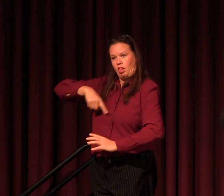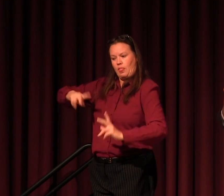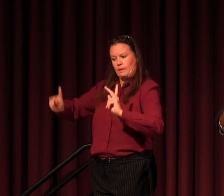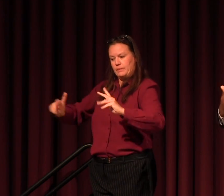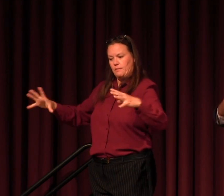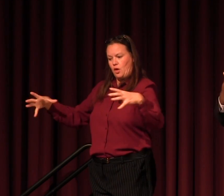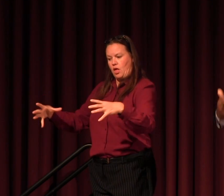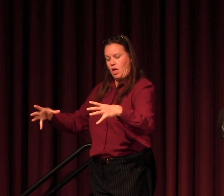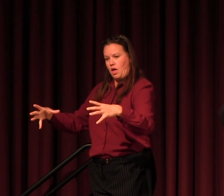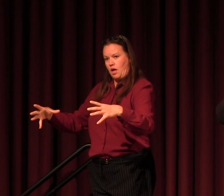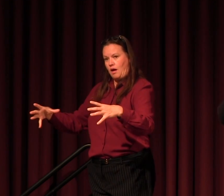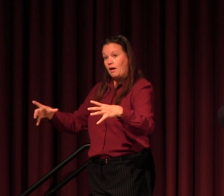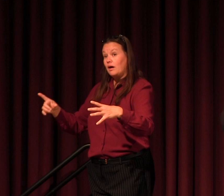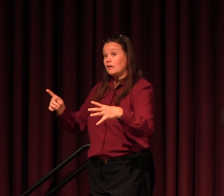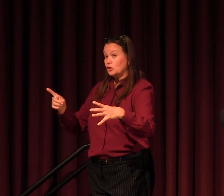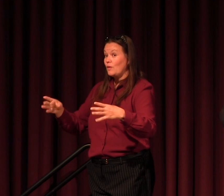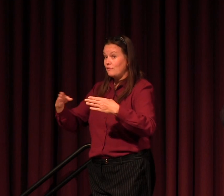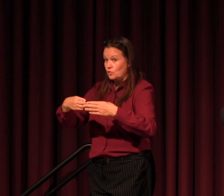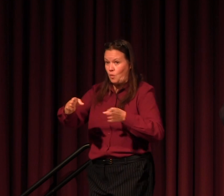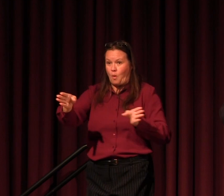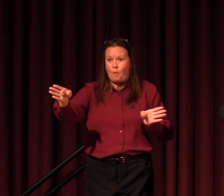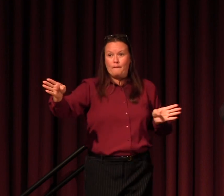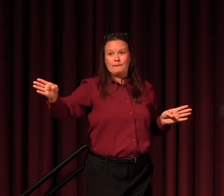Who are you going to treat like kin?